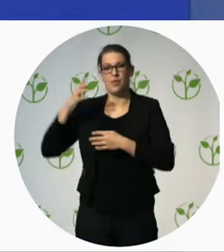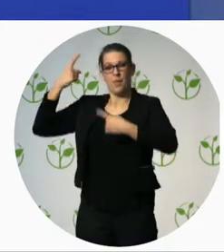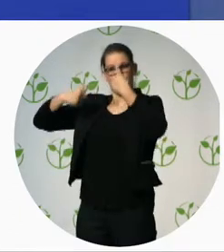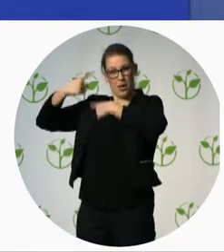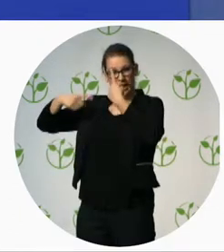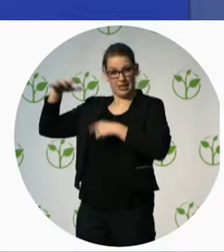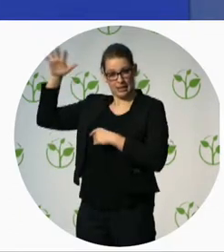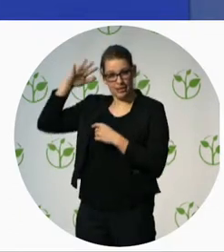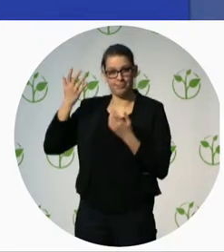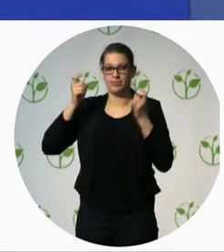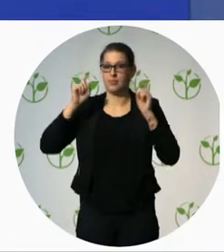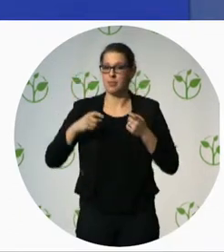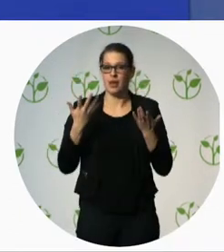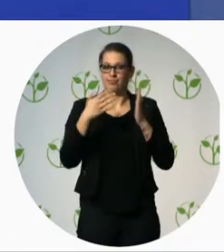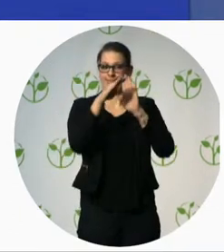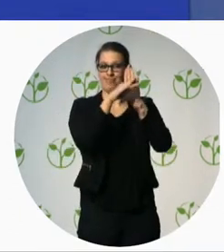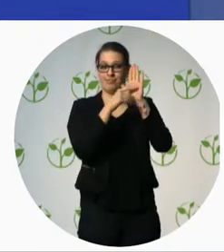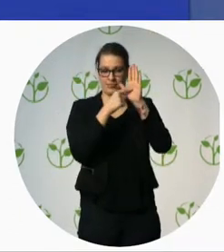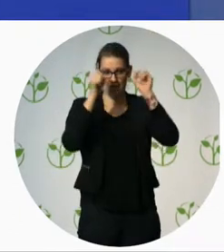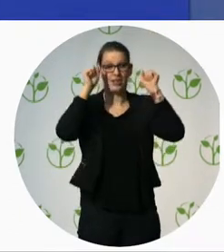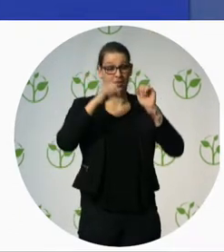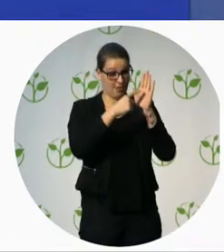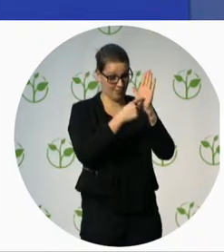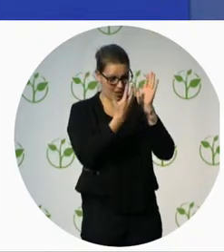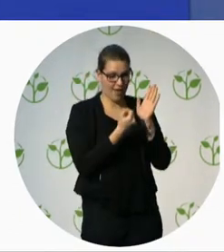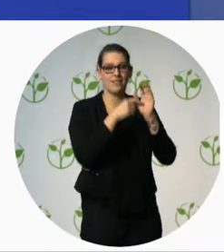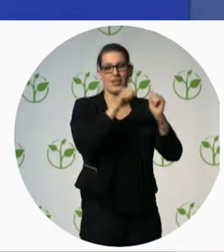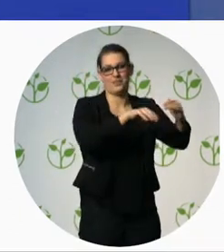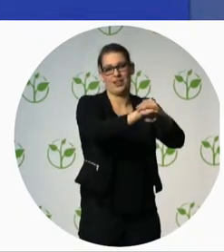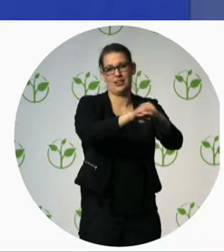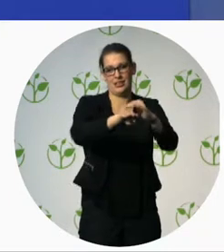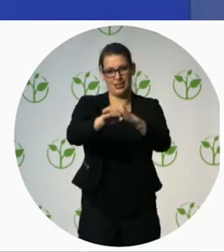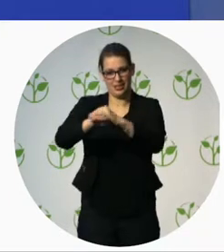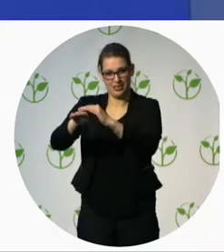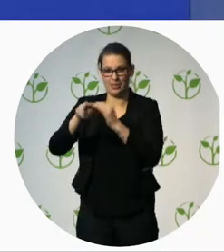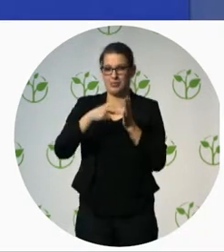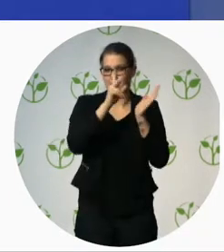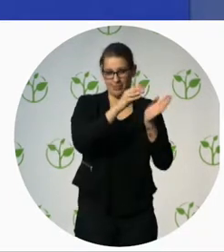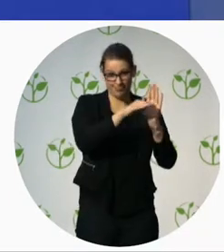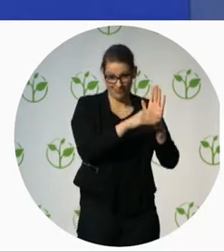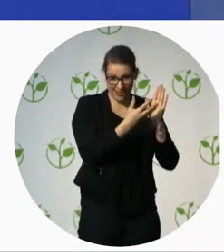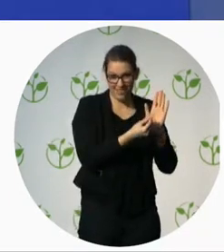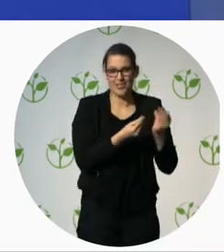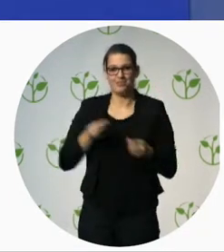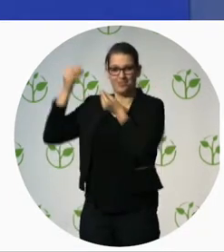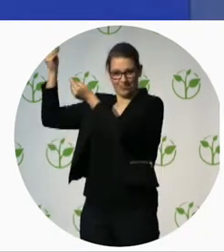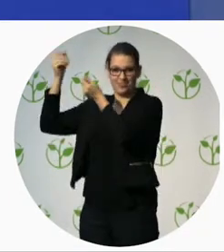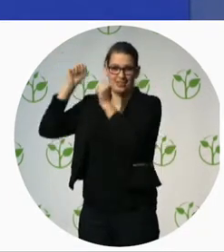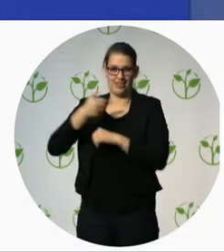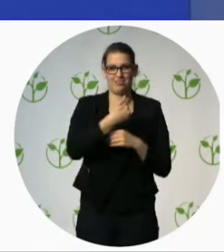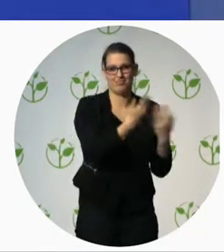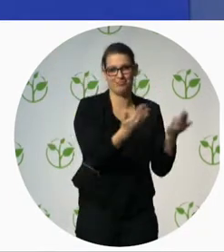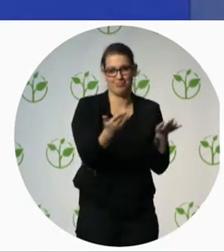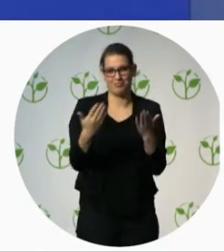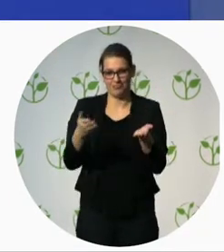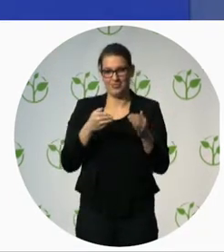talking about education, employment, put accessibility there, make it visible. It is really essential. It's not enough for